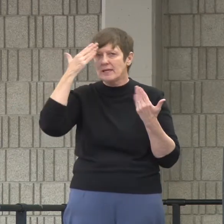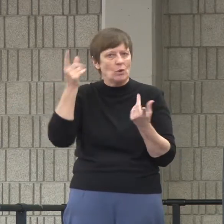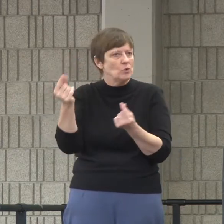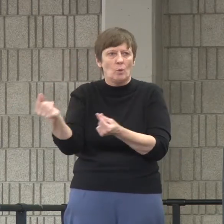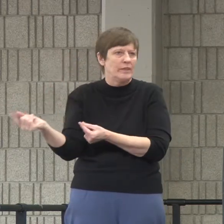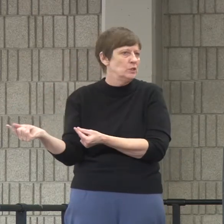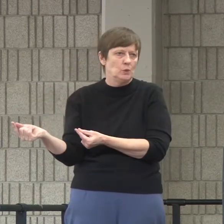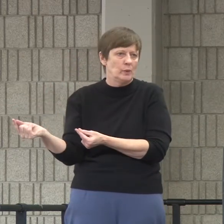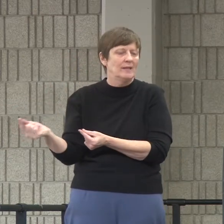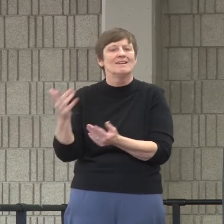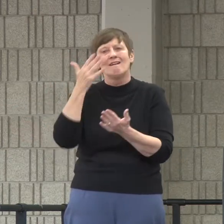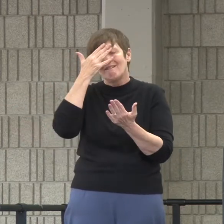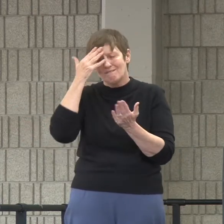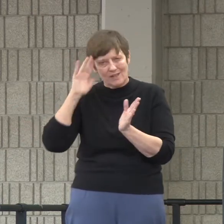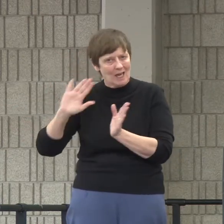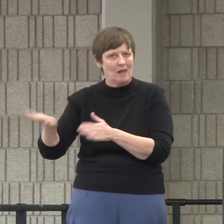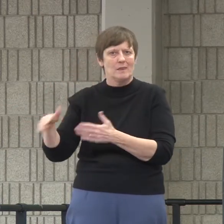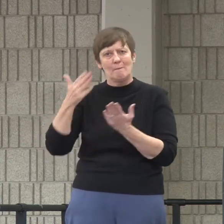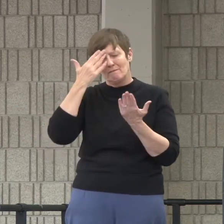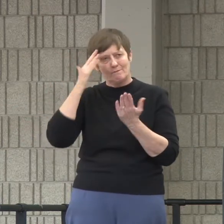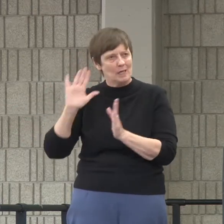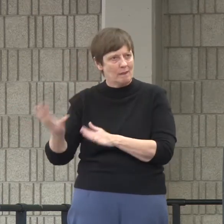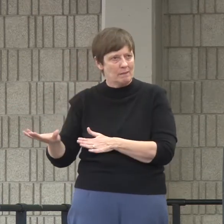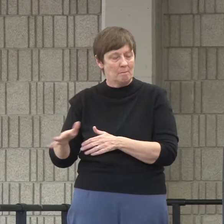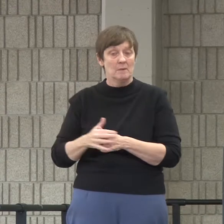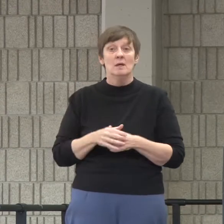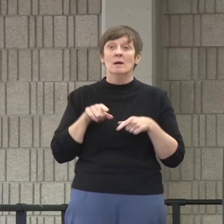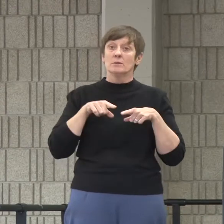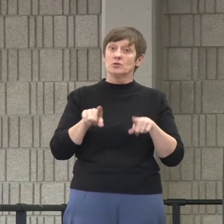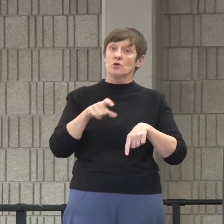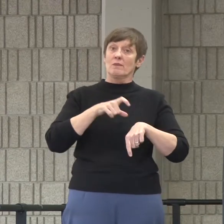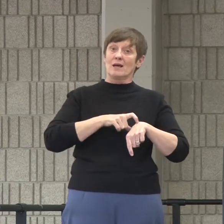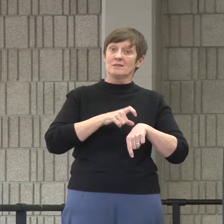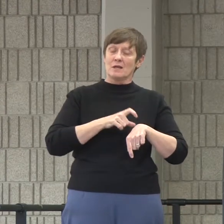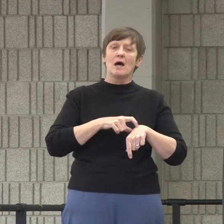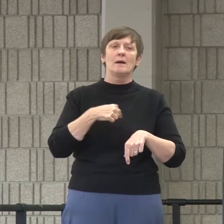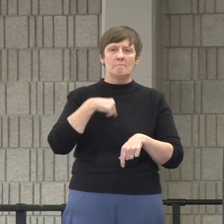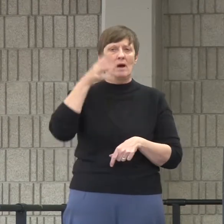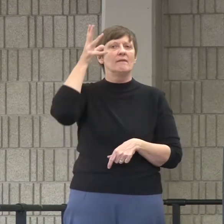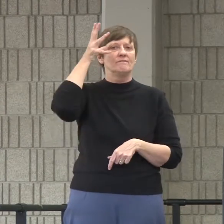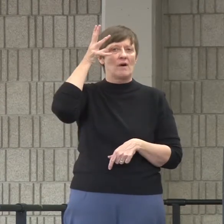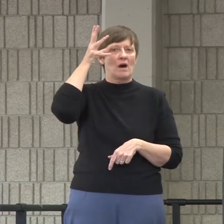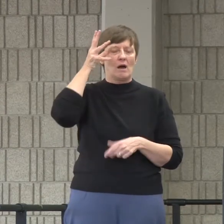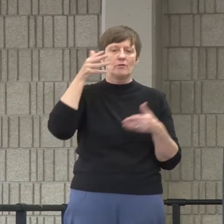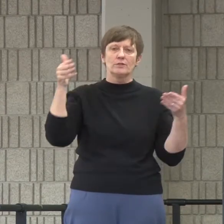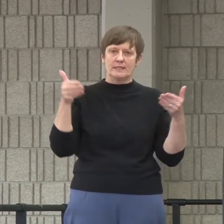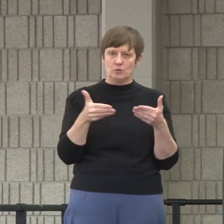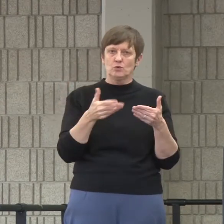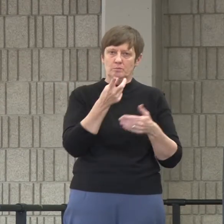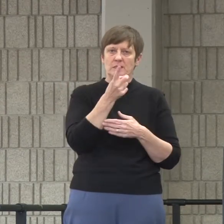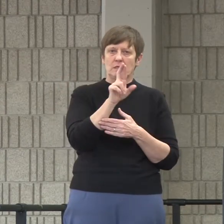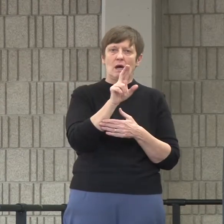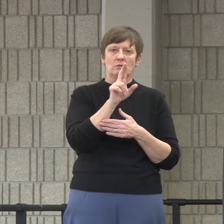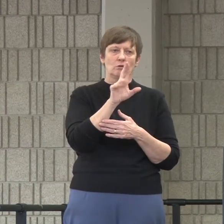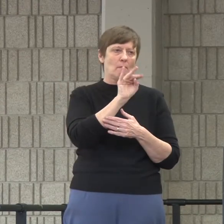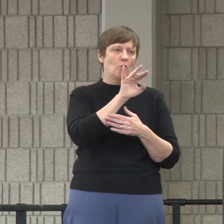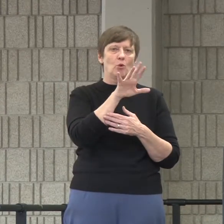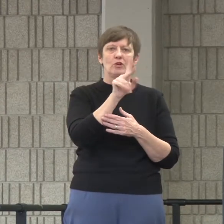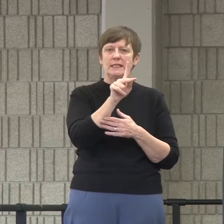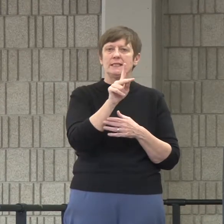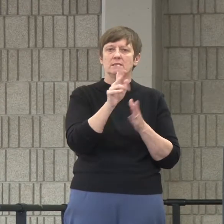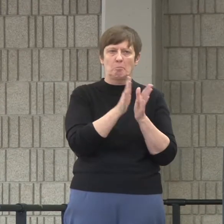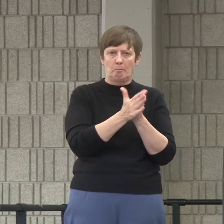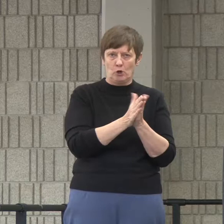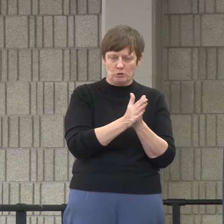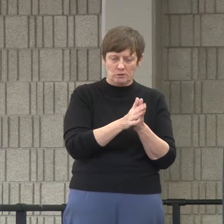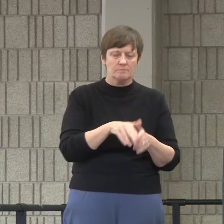do. But it was during that time that my father introduced me to Dr. King. He